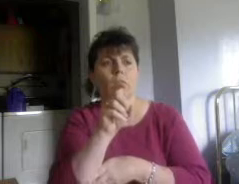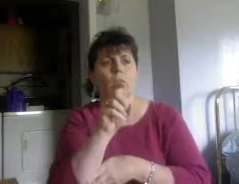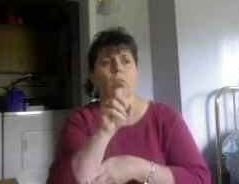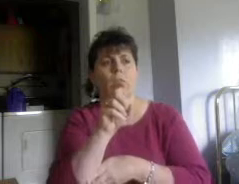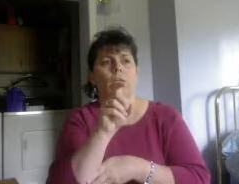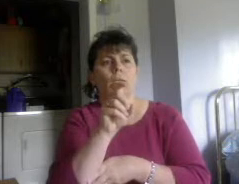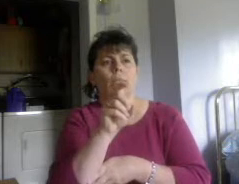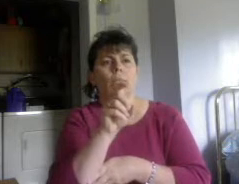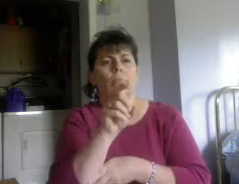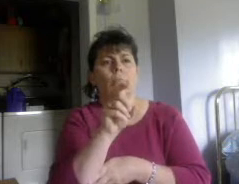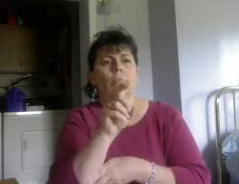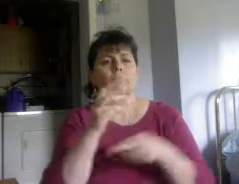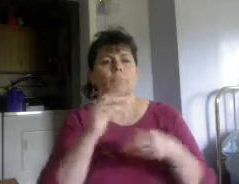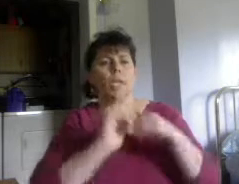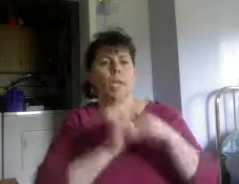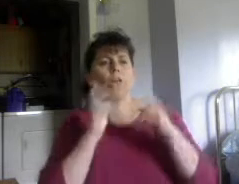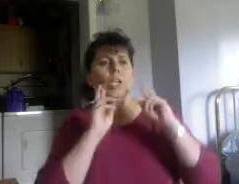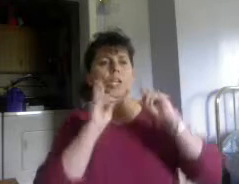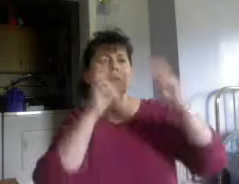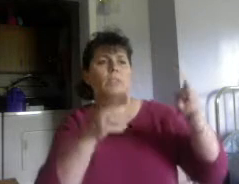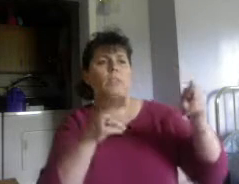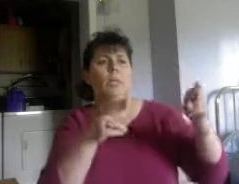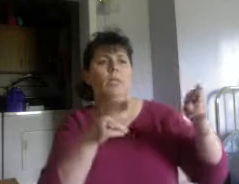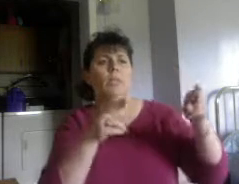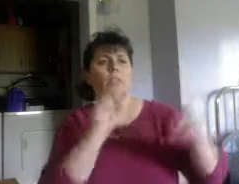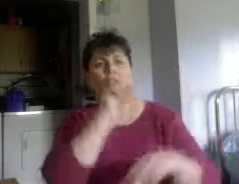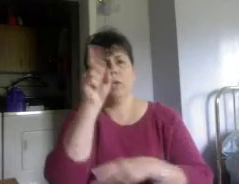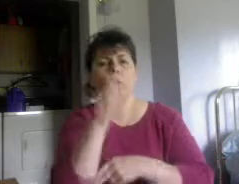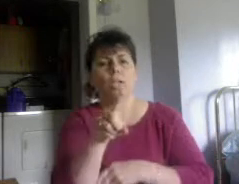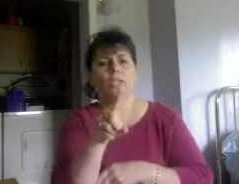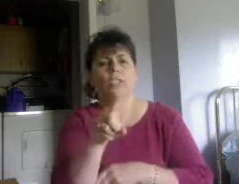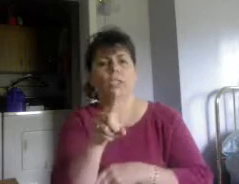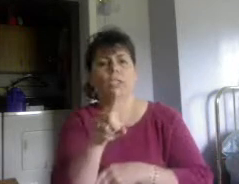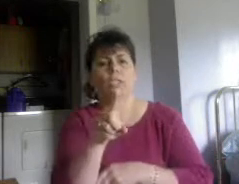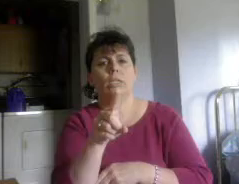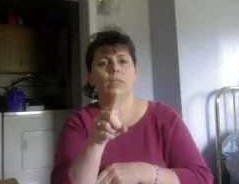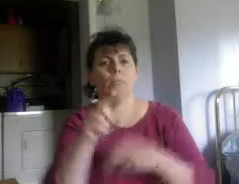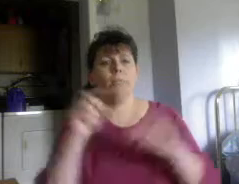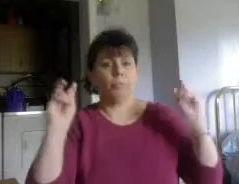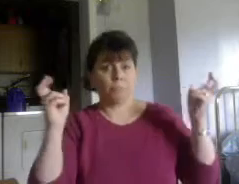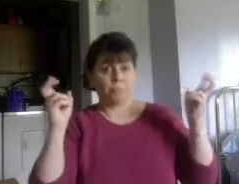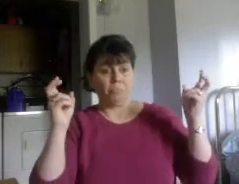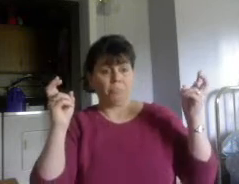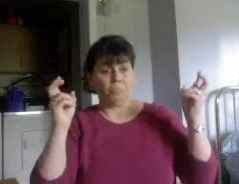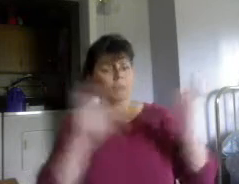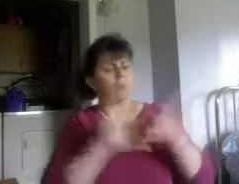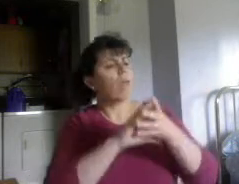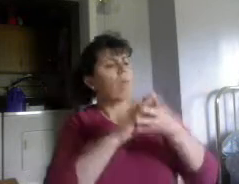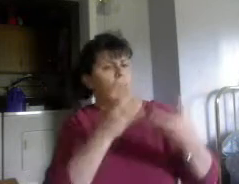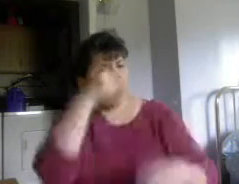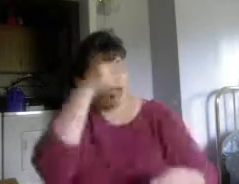respond to a question or comment like this? A lot of black people are into crime and drugs, aren't